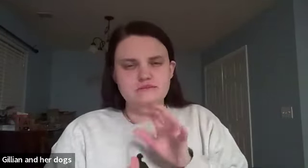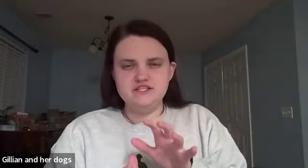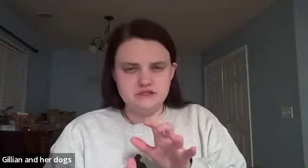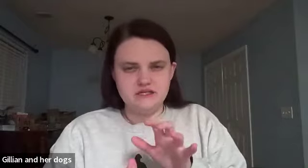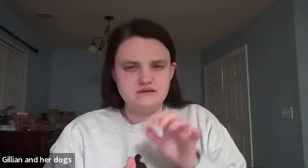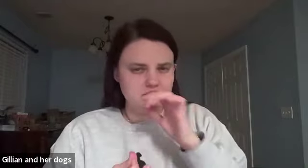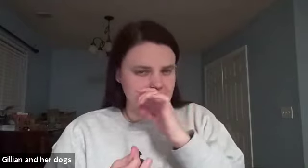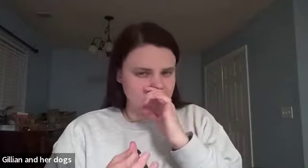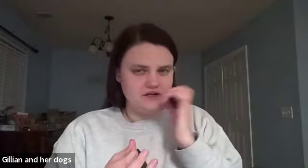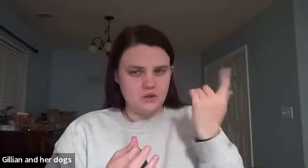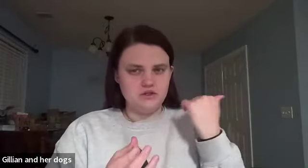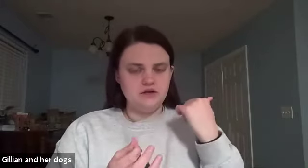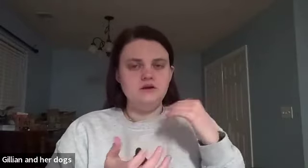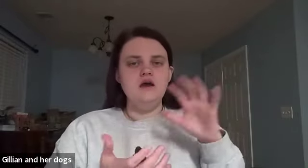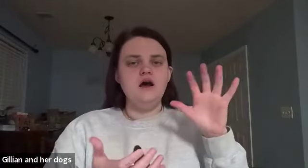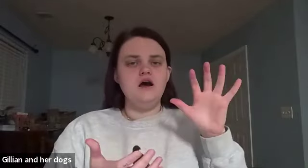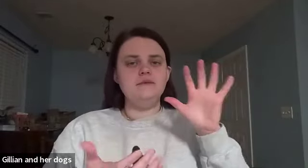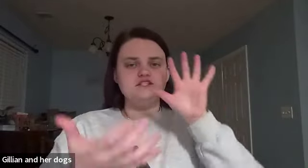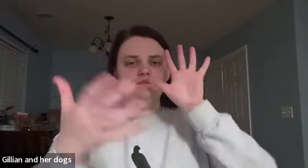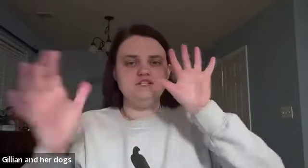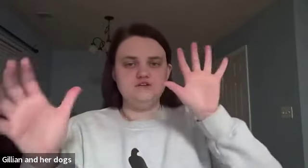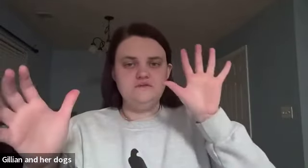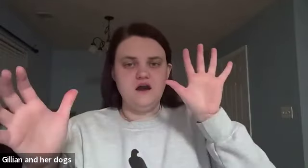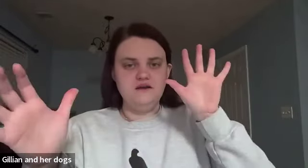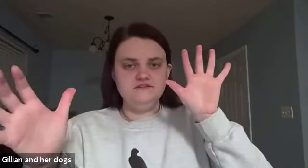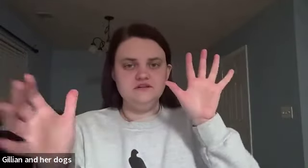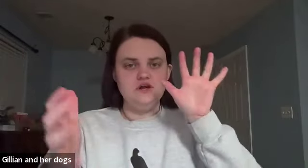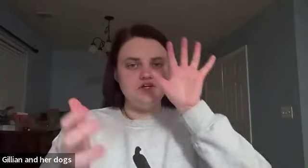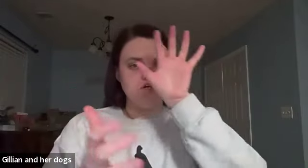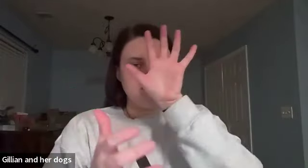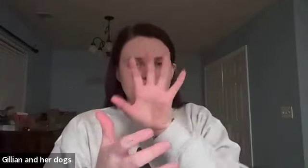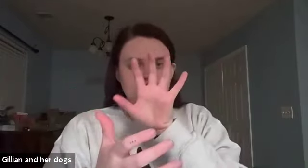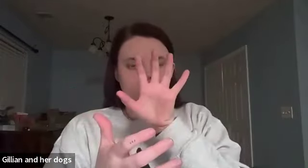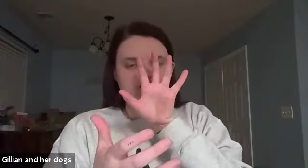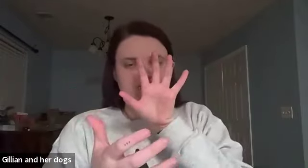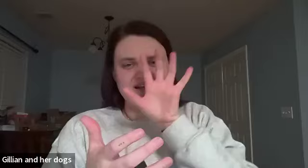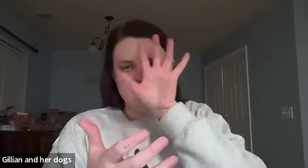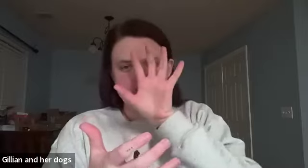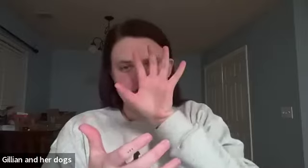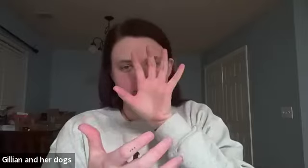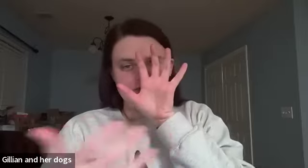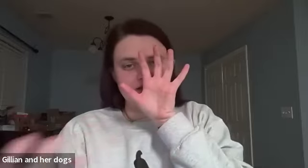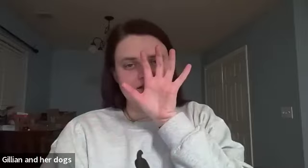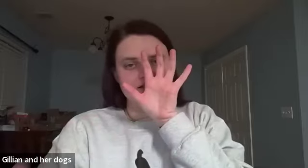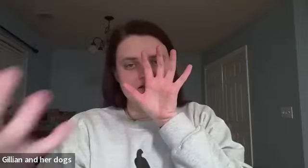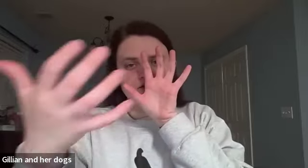saw me doing it a little bit earlier. It's going to be 2 5s. You're going to put your non-dominant kind of in front of your face.